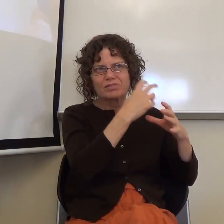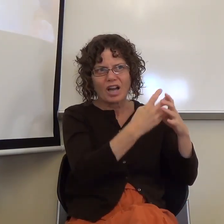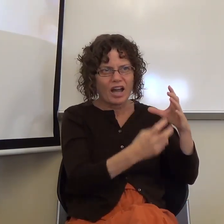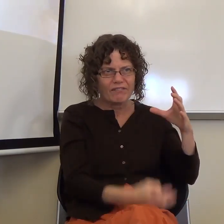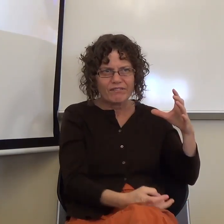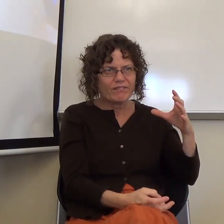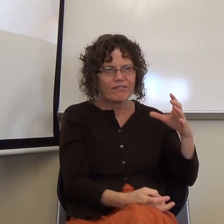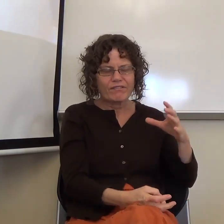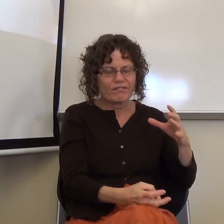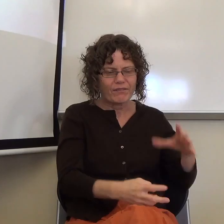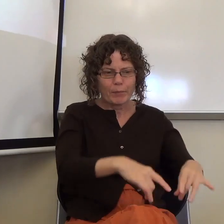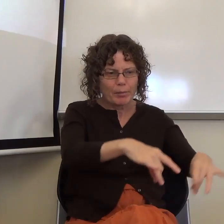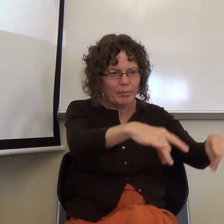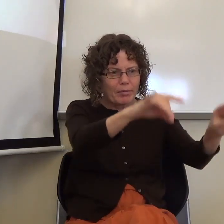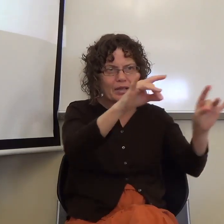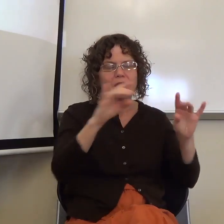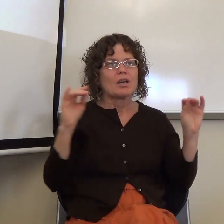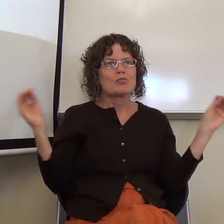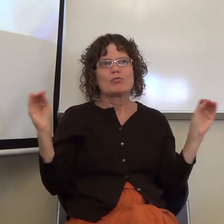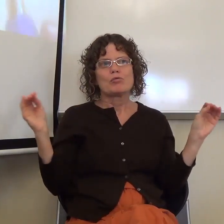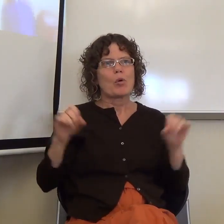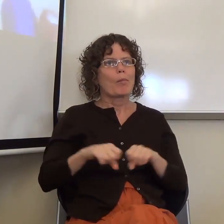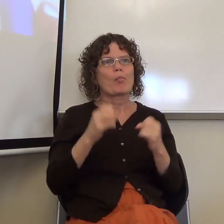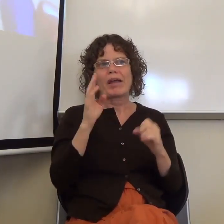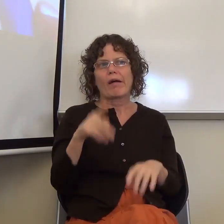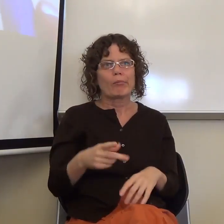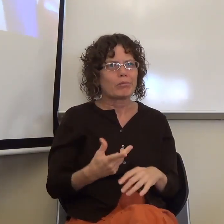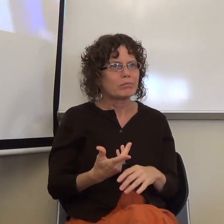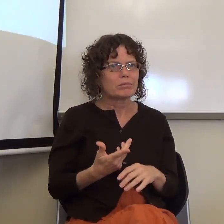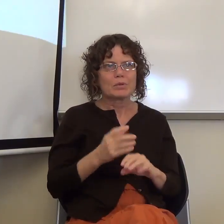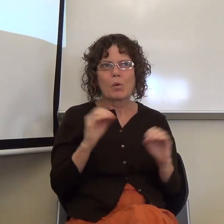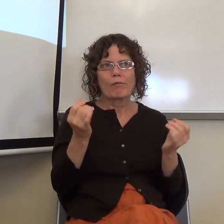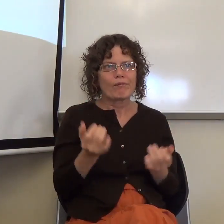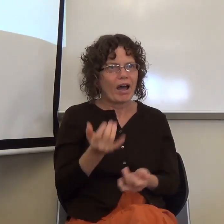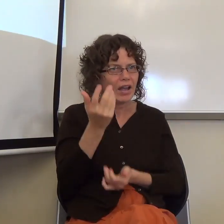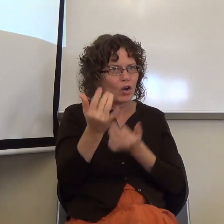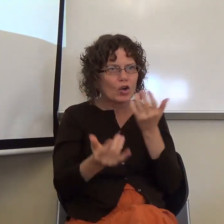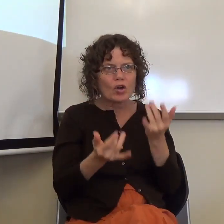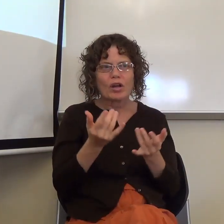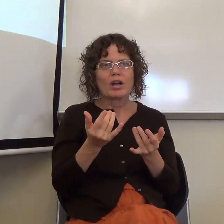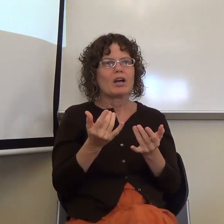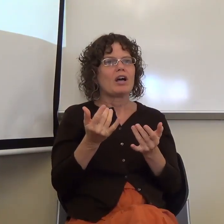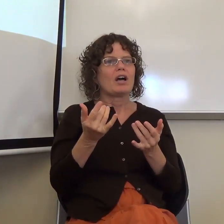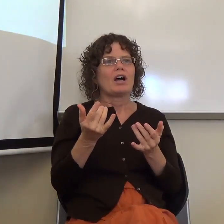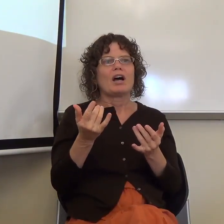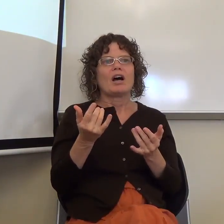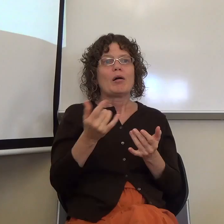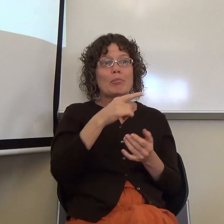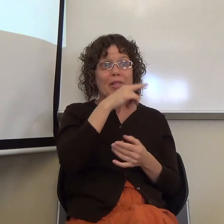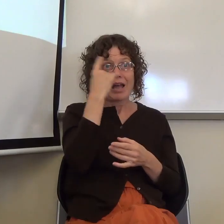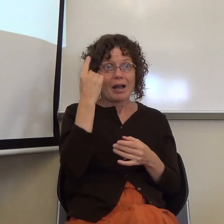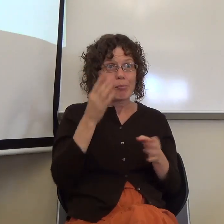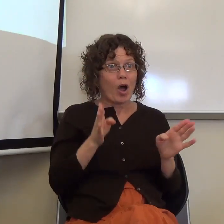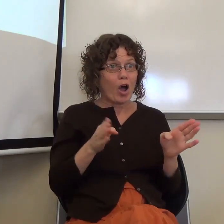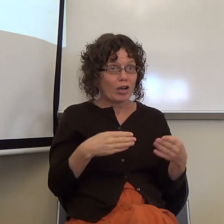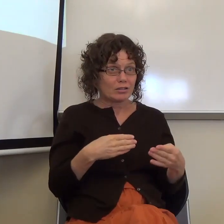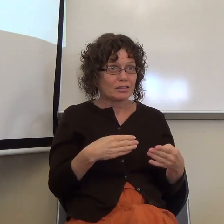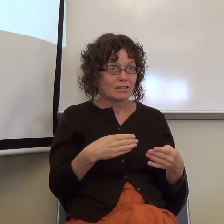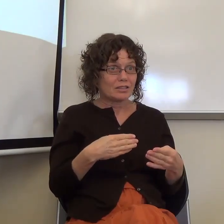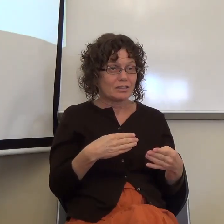okay? The airplane's crash-proof black boxes and voice recorders.